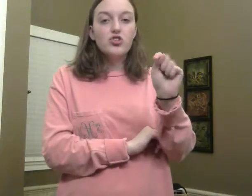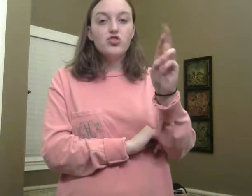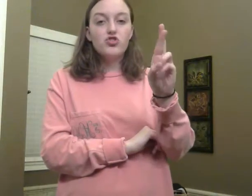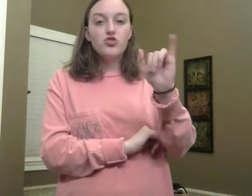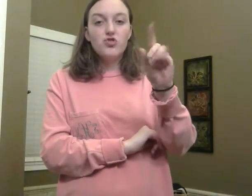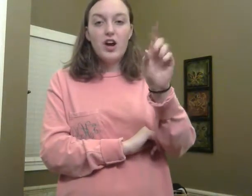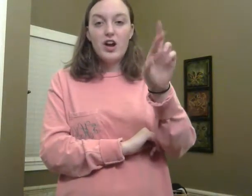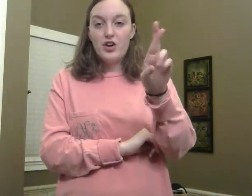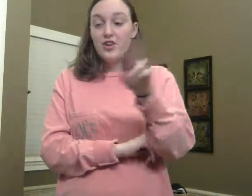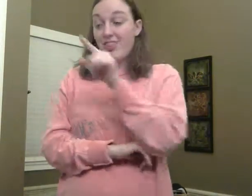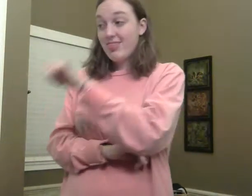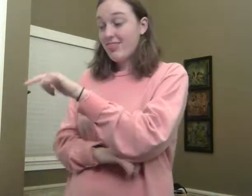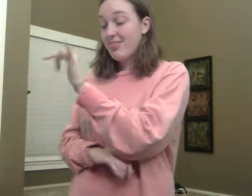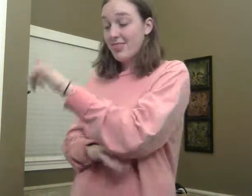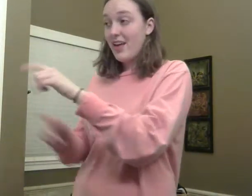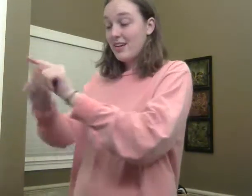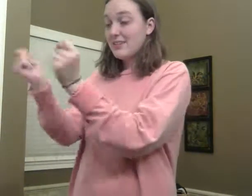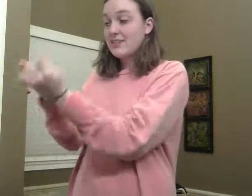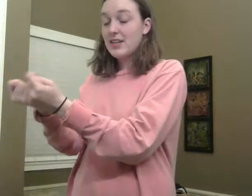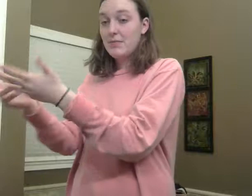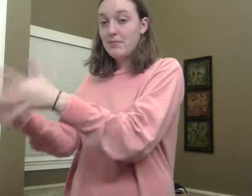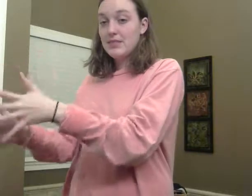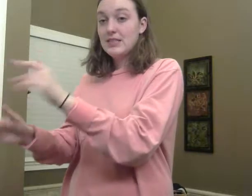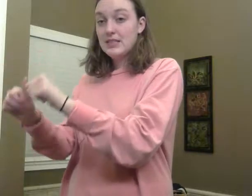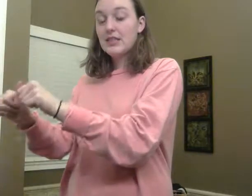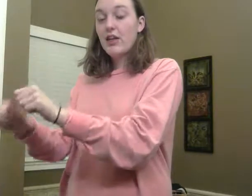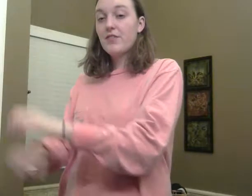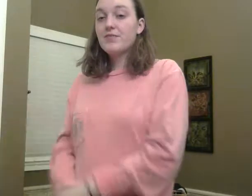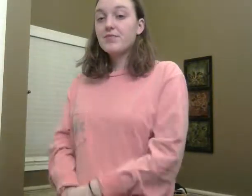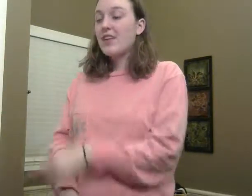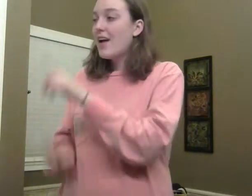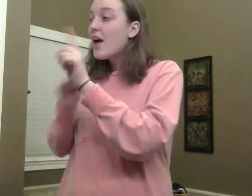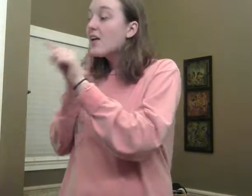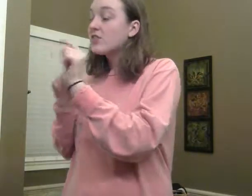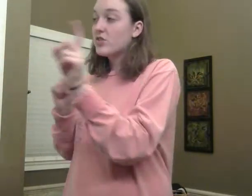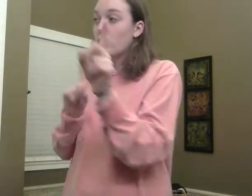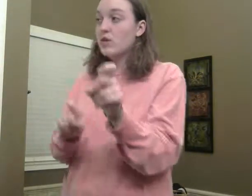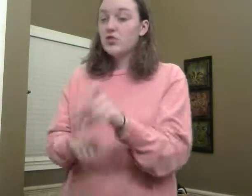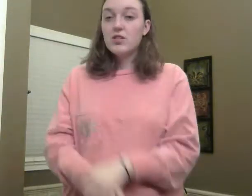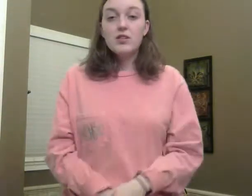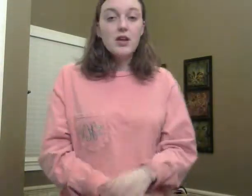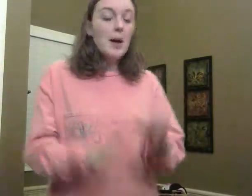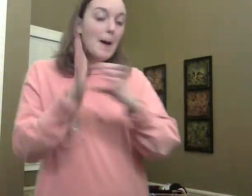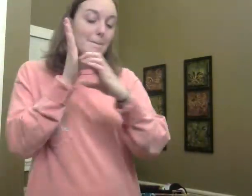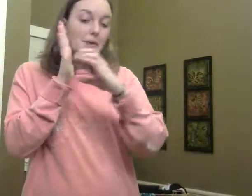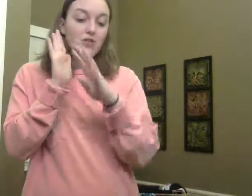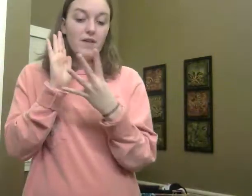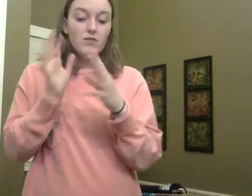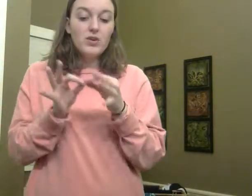table because they were the first group. Victor, can you answer that question for us? On paragraph 4, the second sentence says,